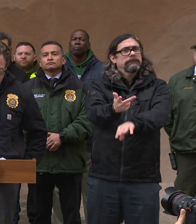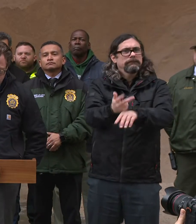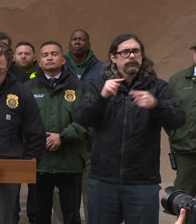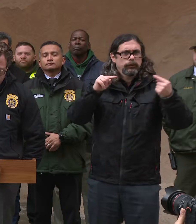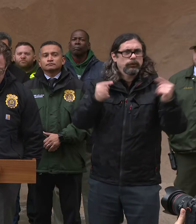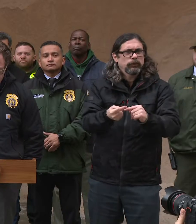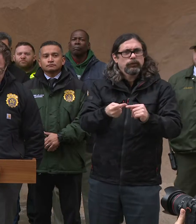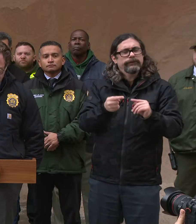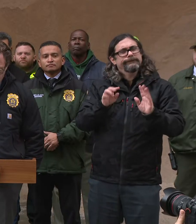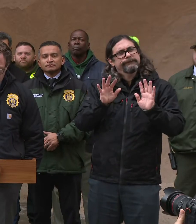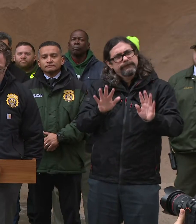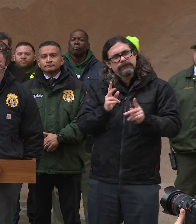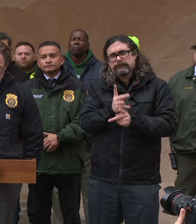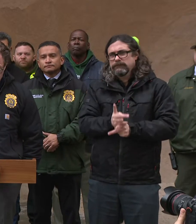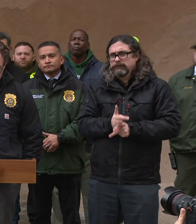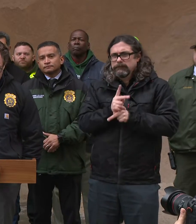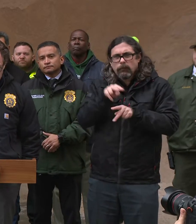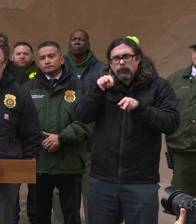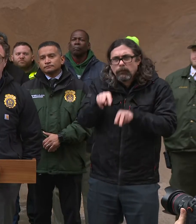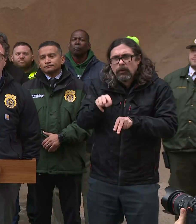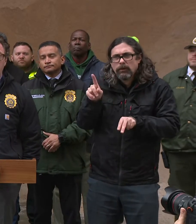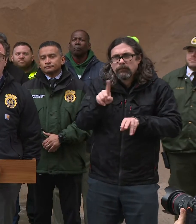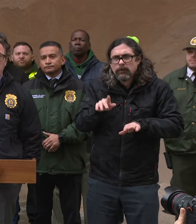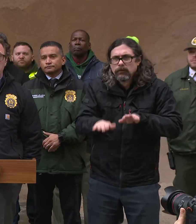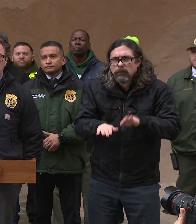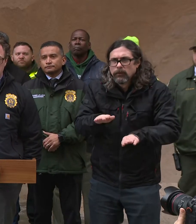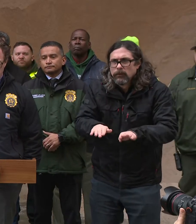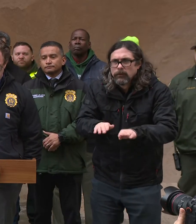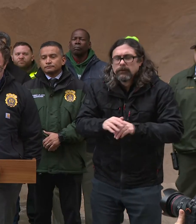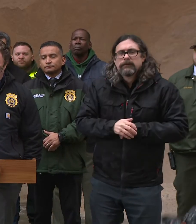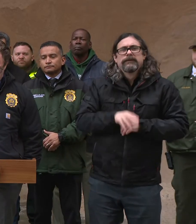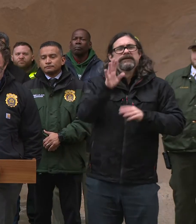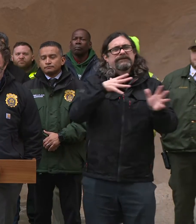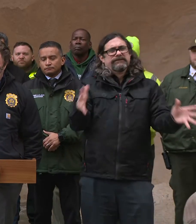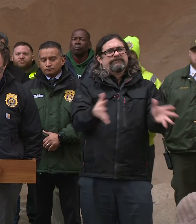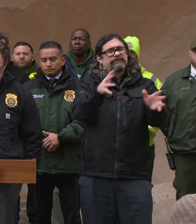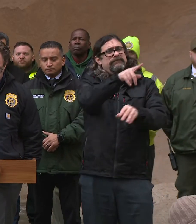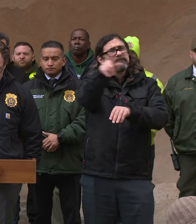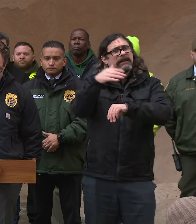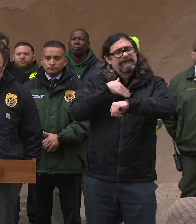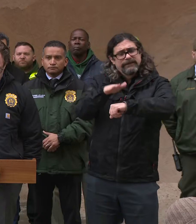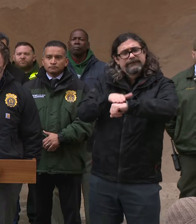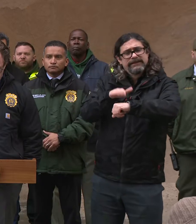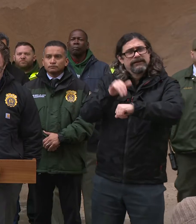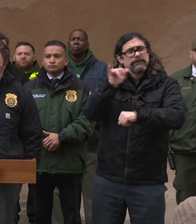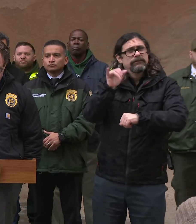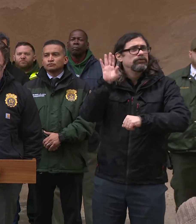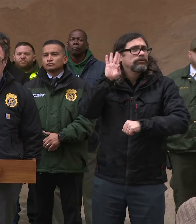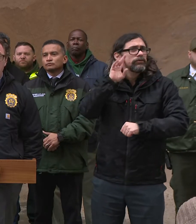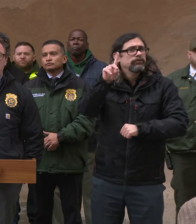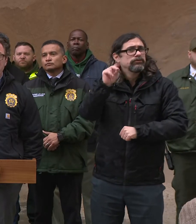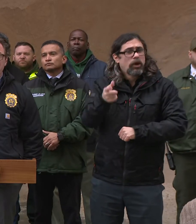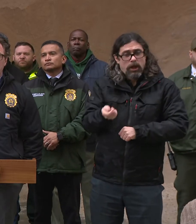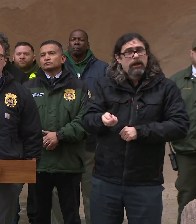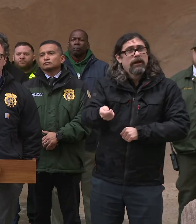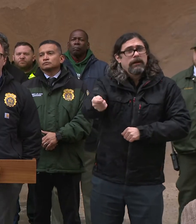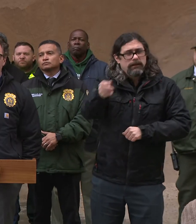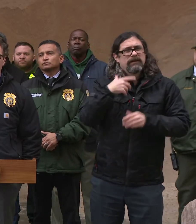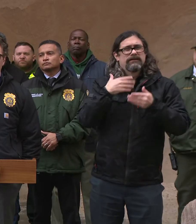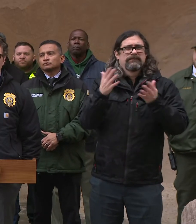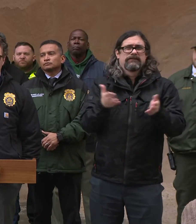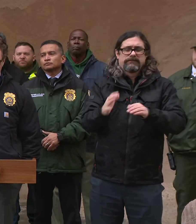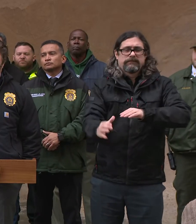when they come inside. Also, please check in on your neighbors, especially older adults and those with disabilities. Please